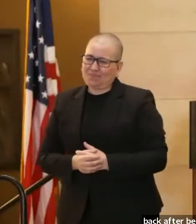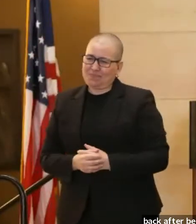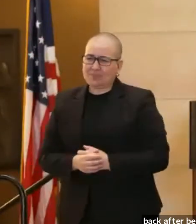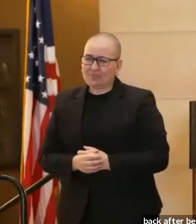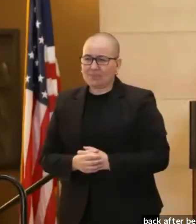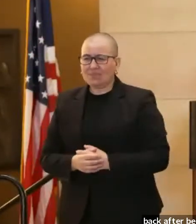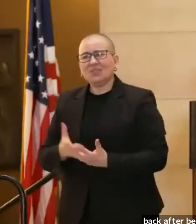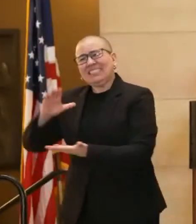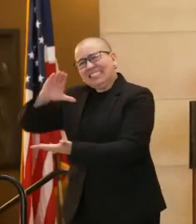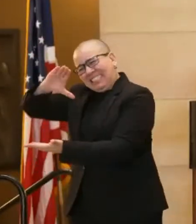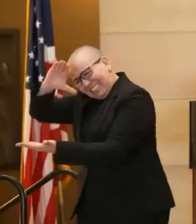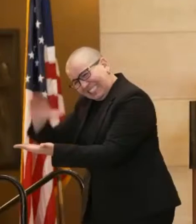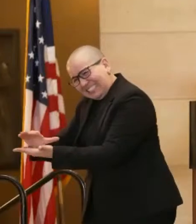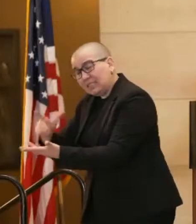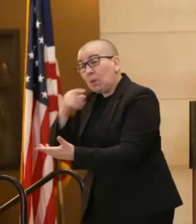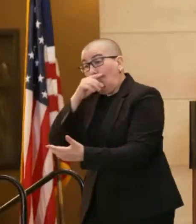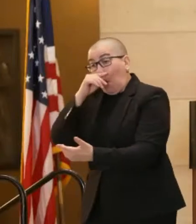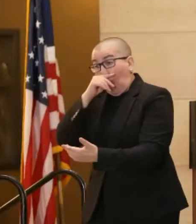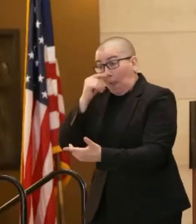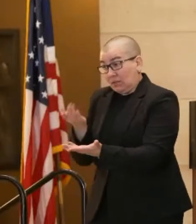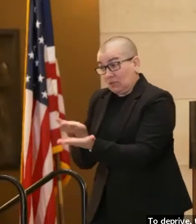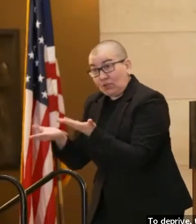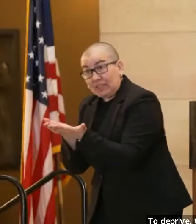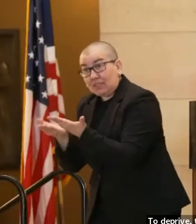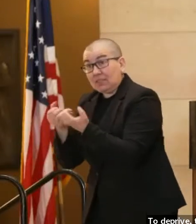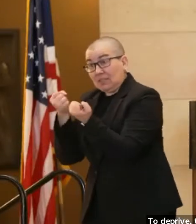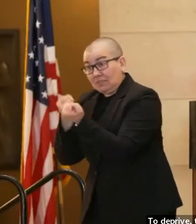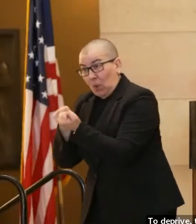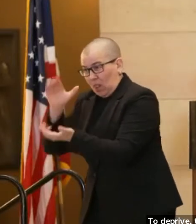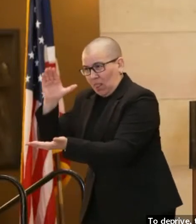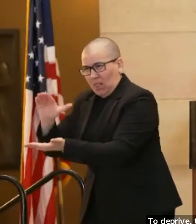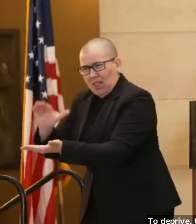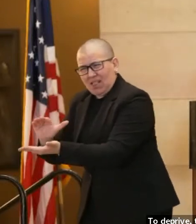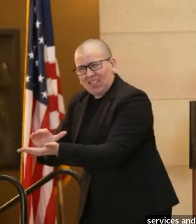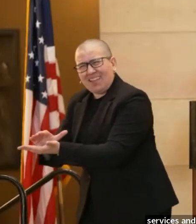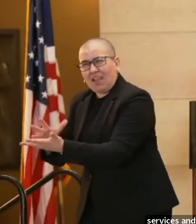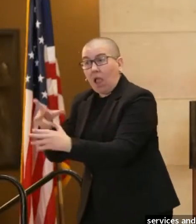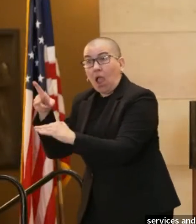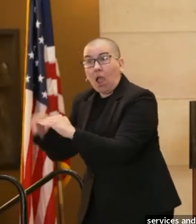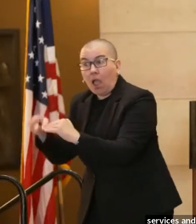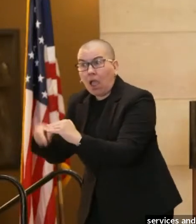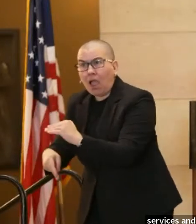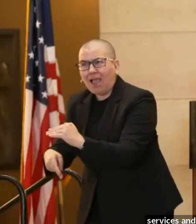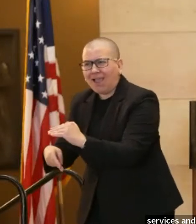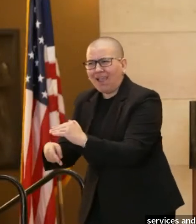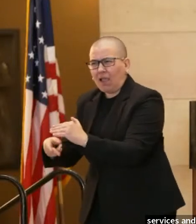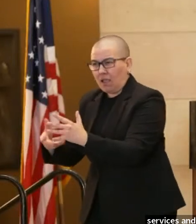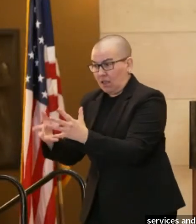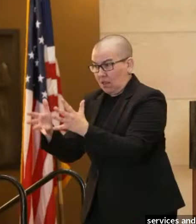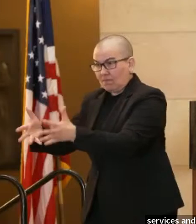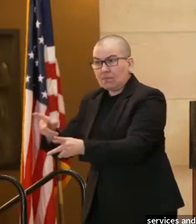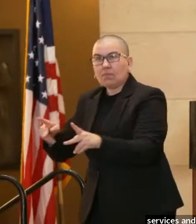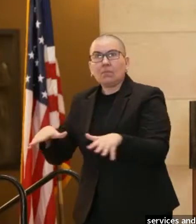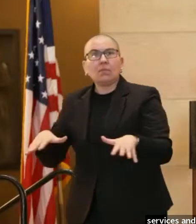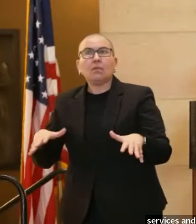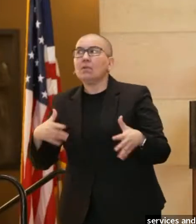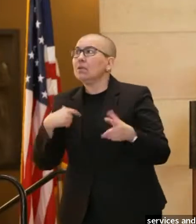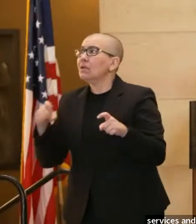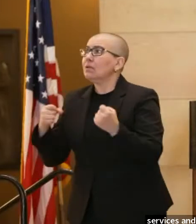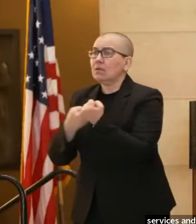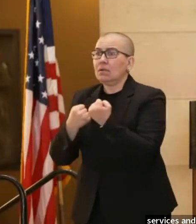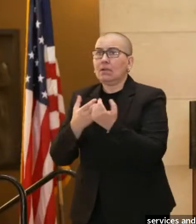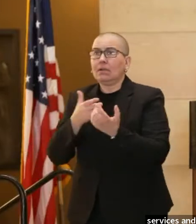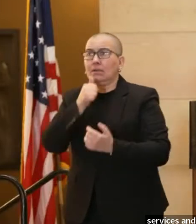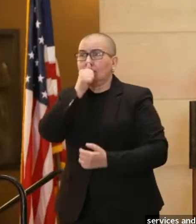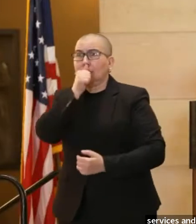of services and supports that victim survivors are justified in receiving, leaving folks to have to go without due to a lack of funding,